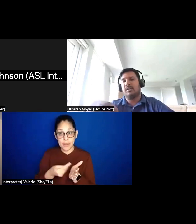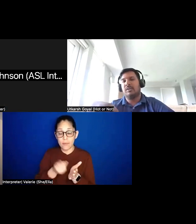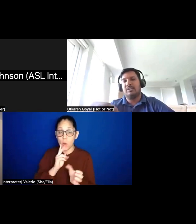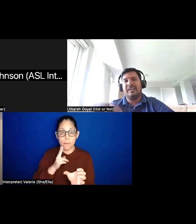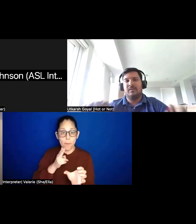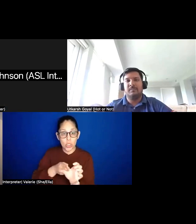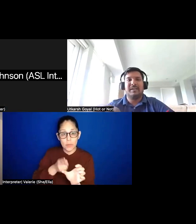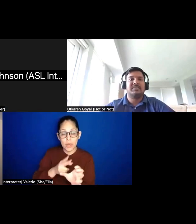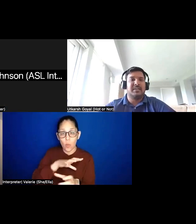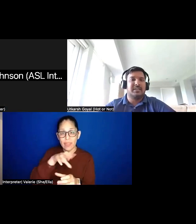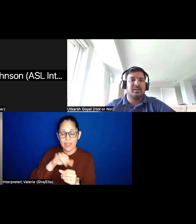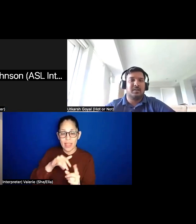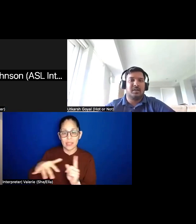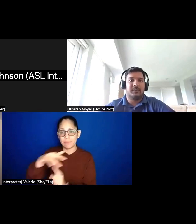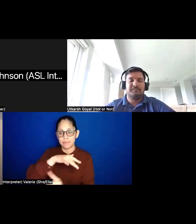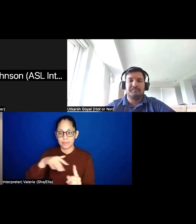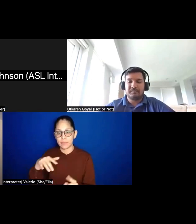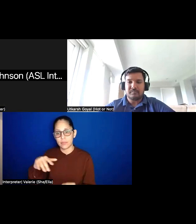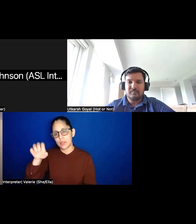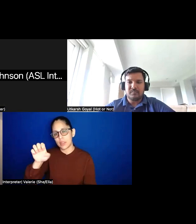ecosystem. So that becomes another